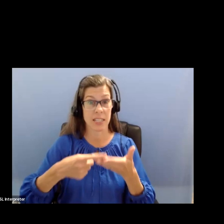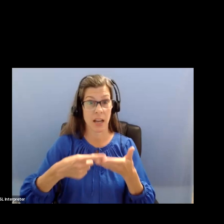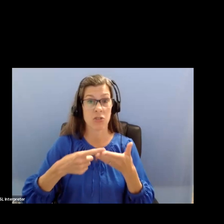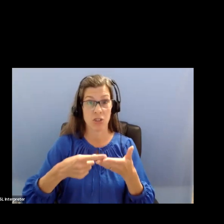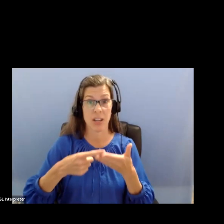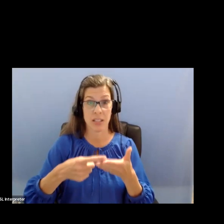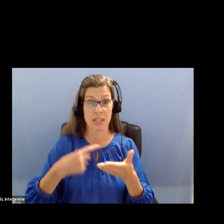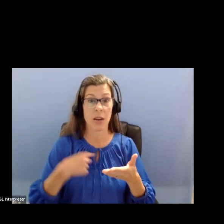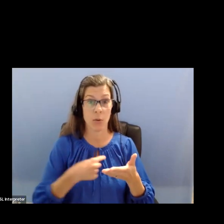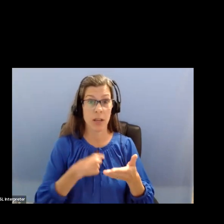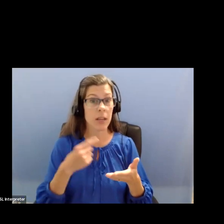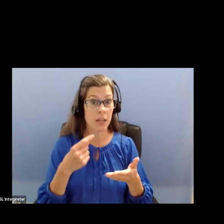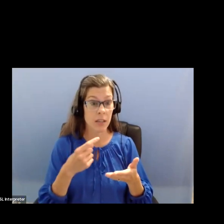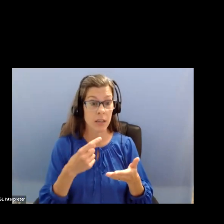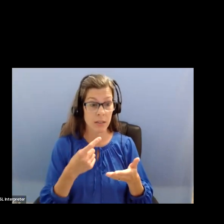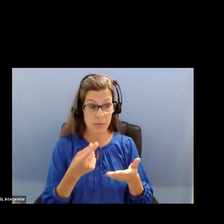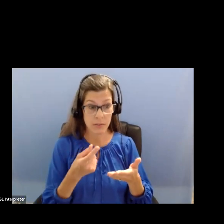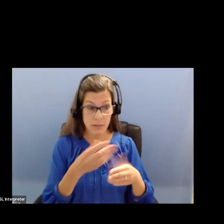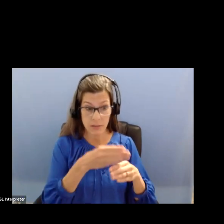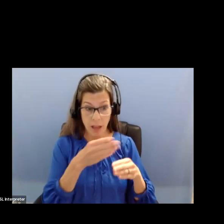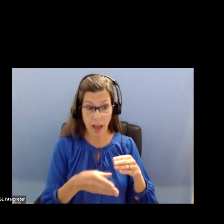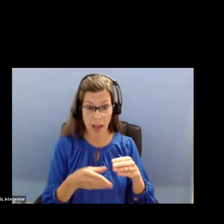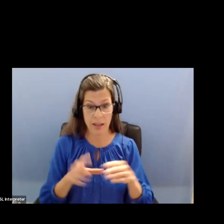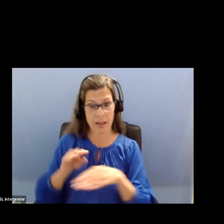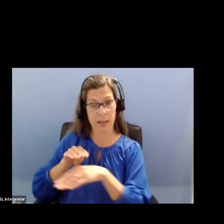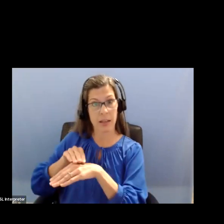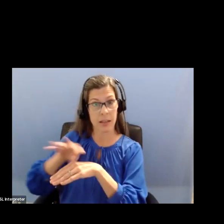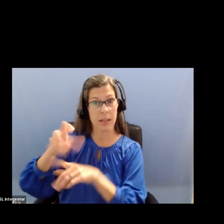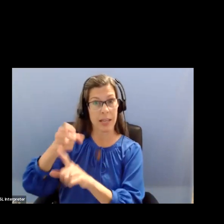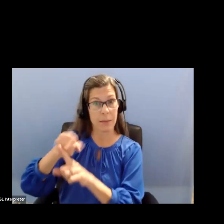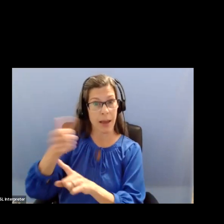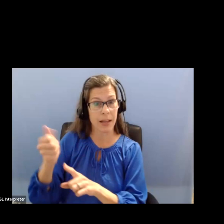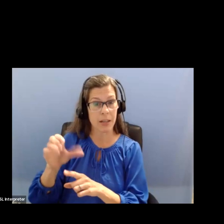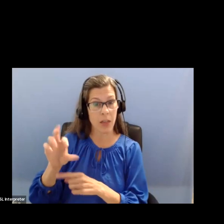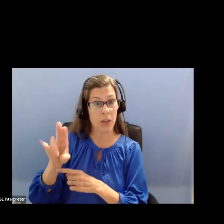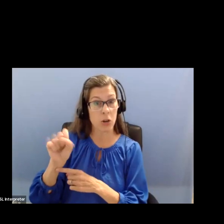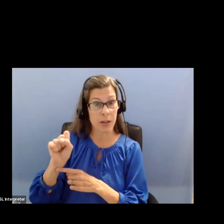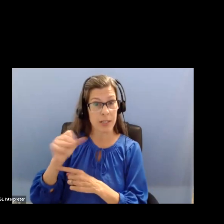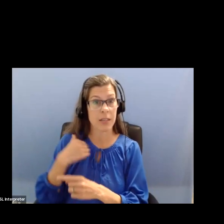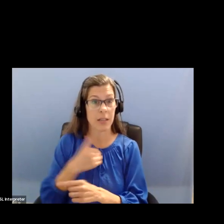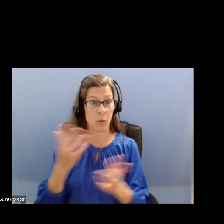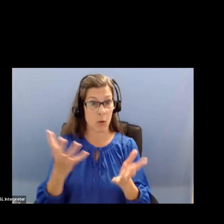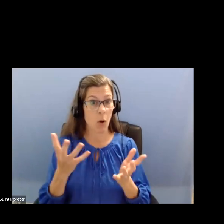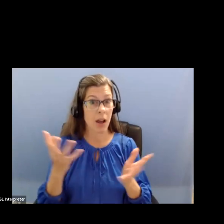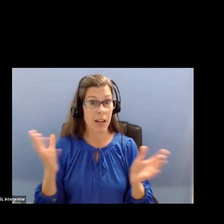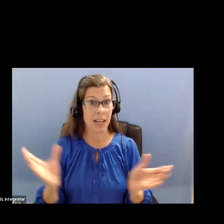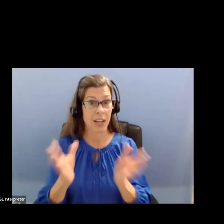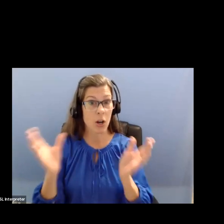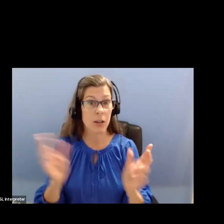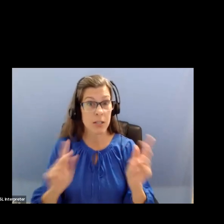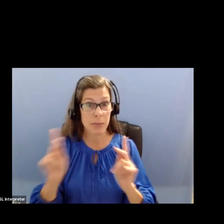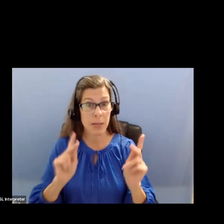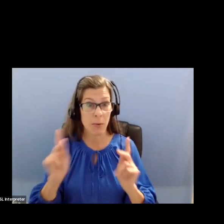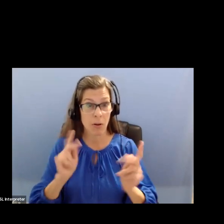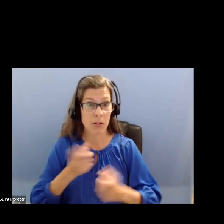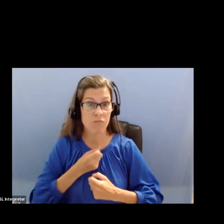committee members and what we want to be doing is encouraging people to talk and wrestle with tough ideas, but there